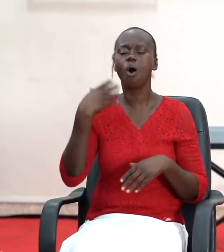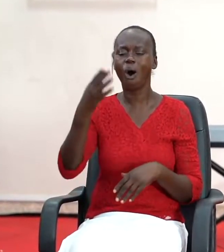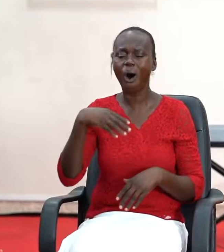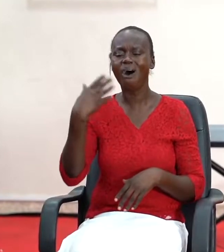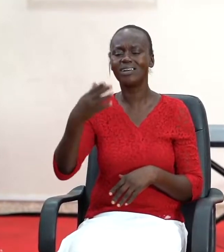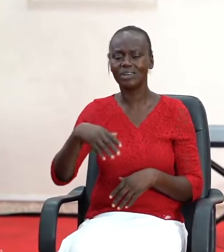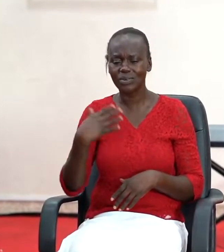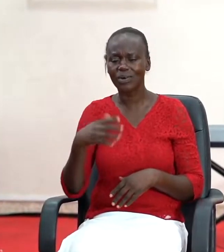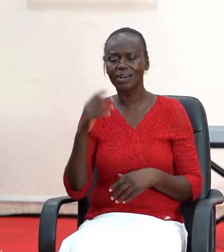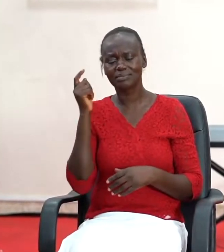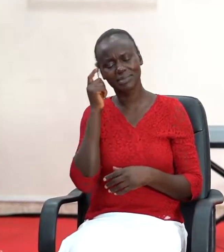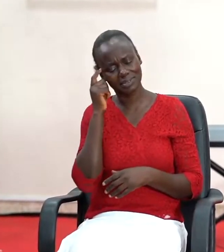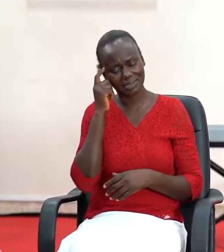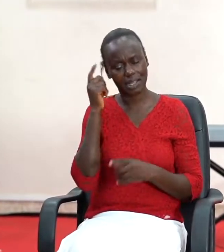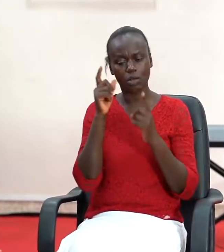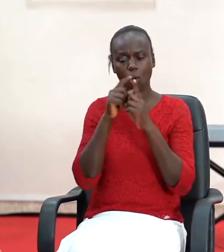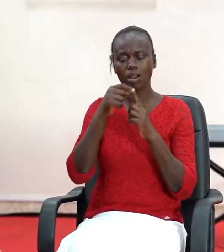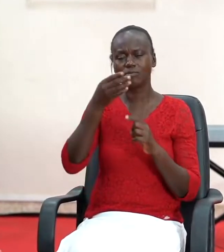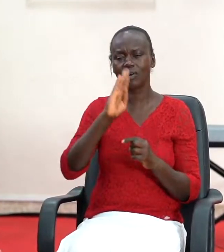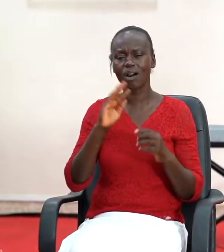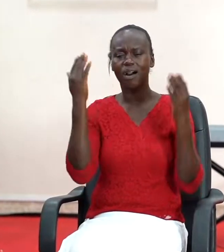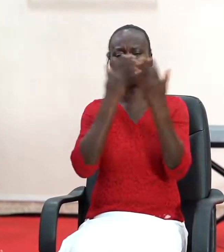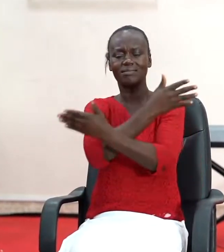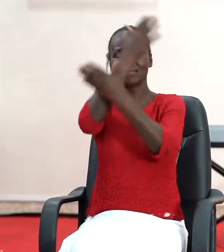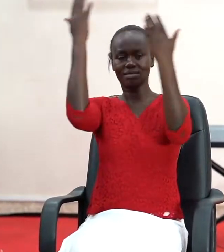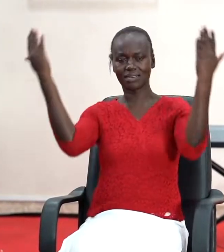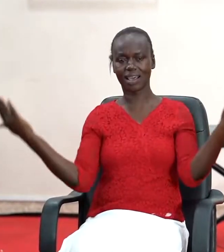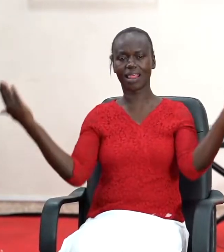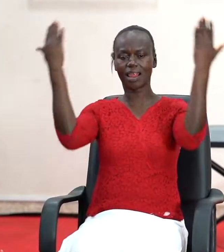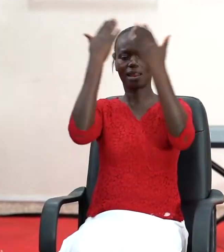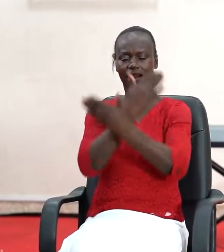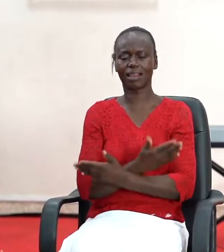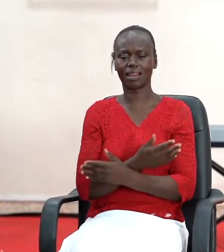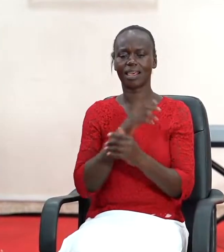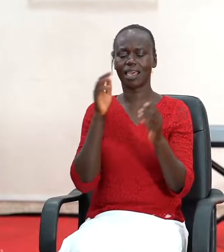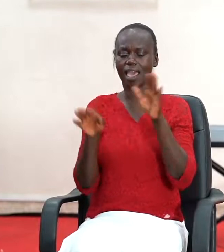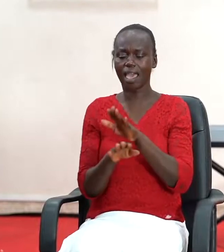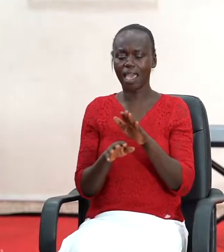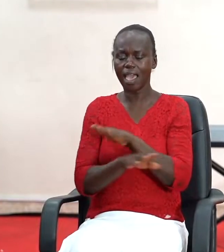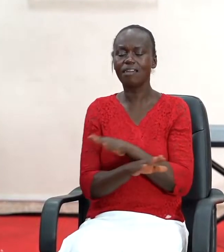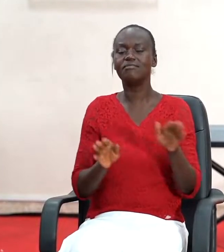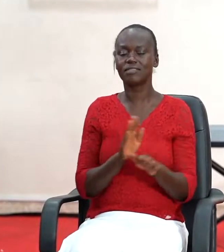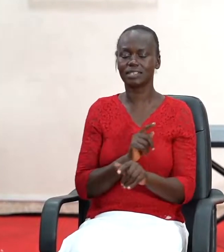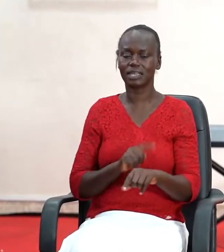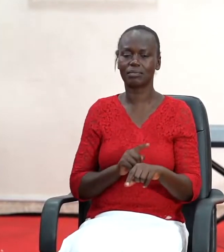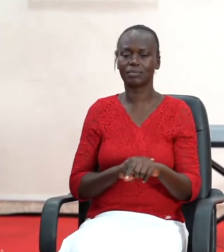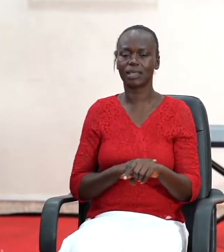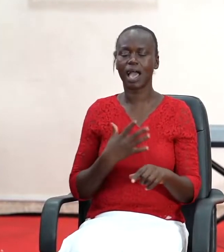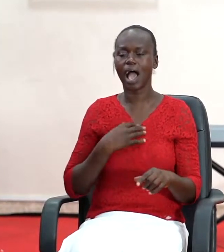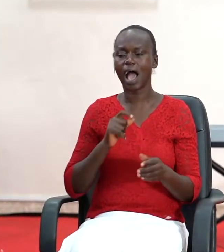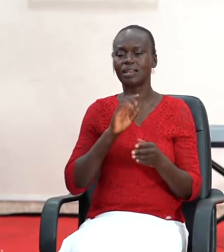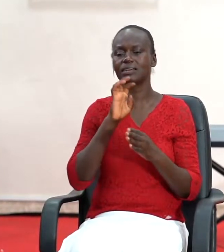God day and night. Na day and night inamaanisha kila wakati. Meditate on the word of God. Na ya